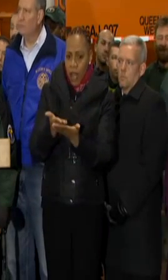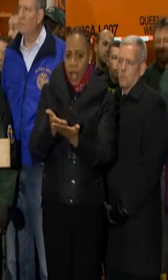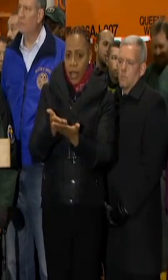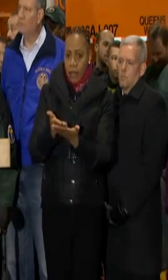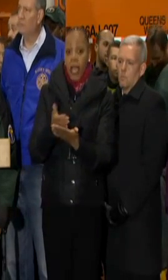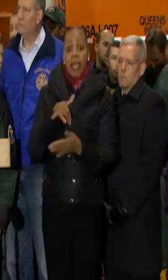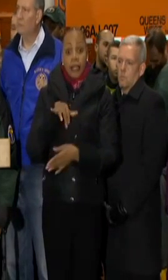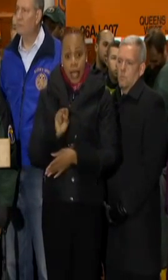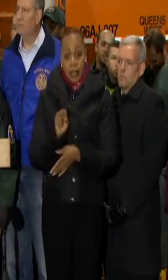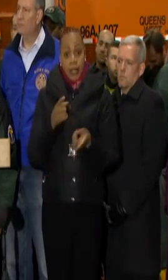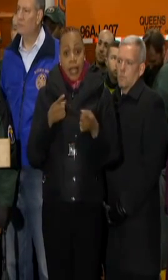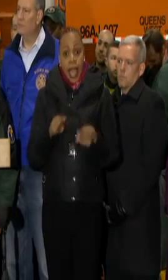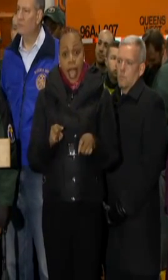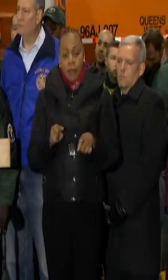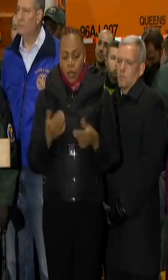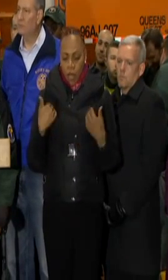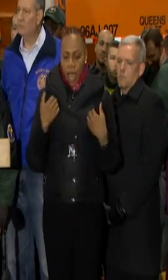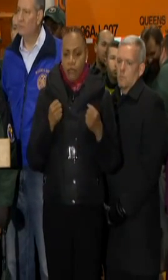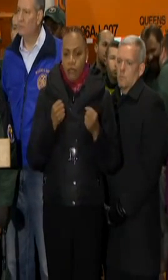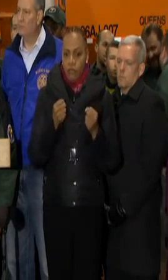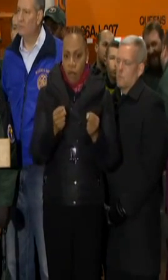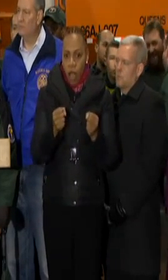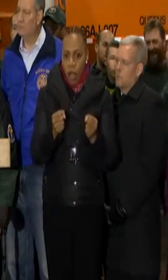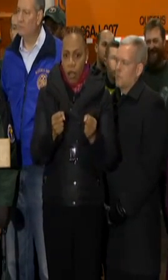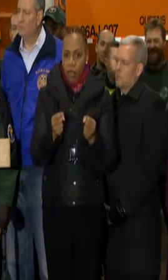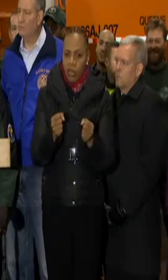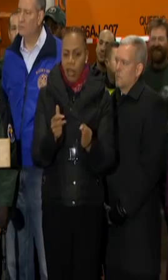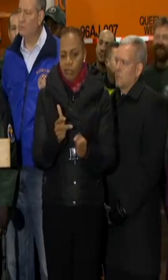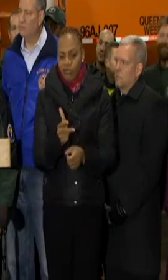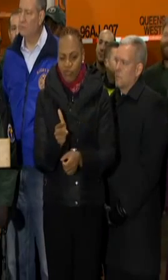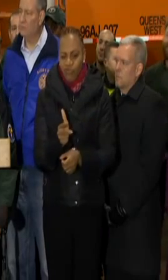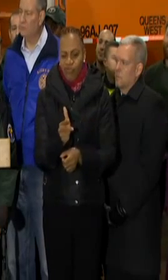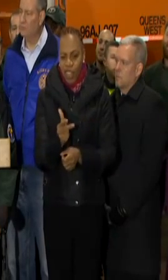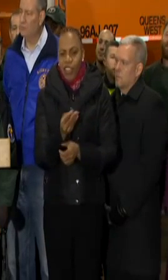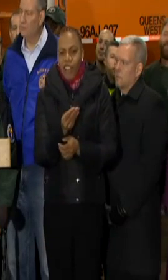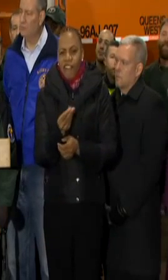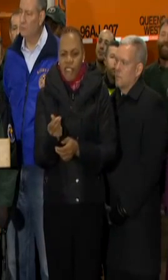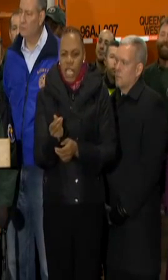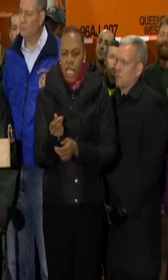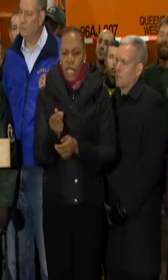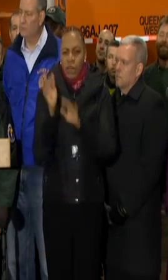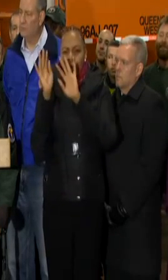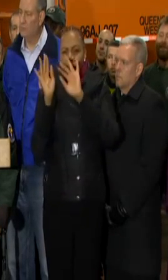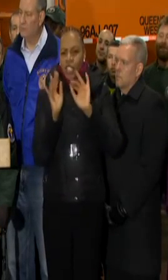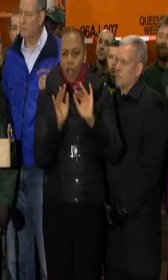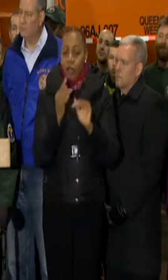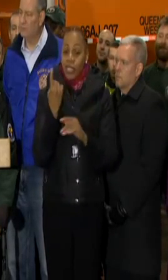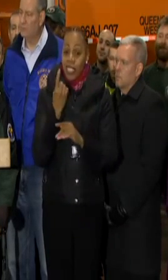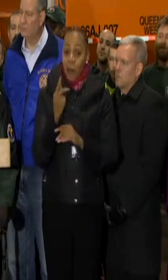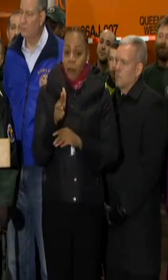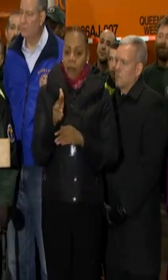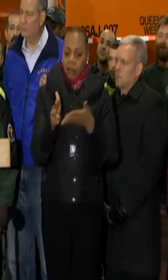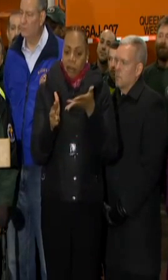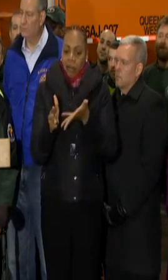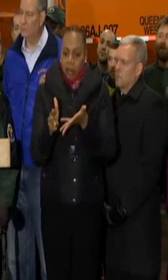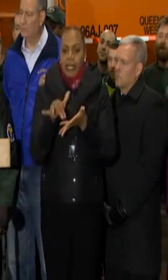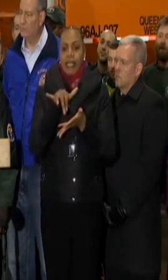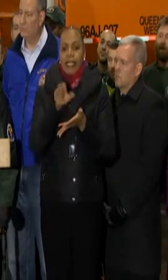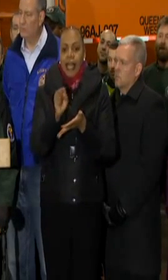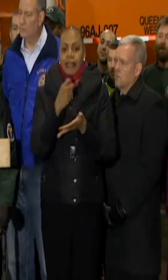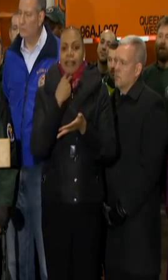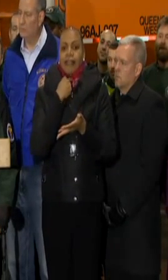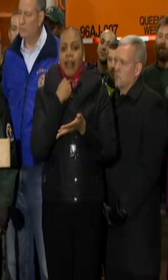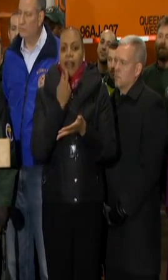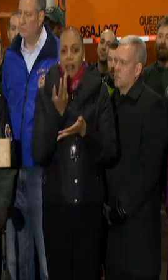that. Roads were passable. Yeah, was there some snow in them? Did somebody get stuck once in a while? Absolutely. Do we have some more plowing to